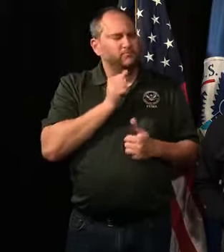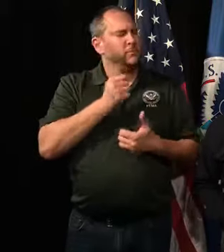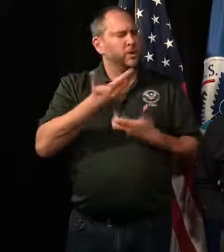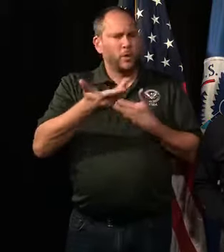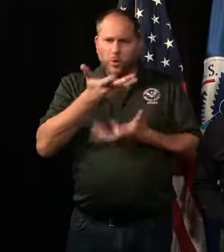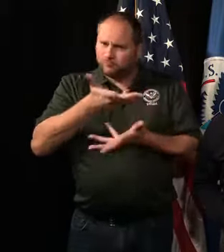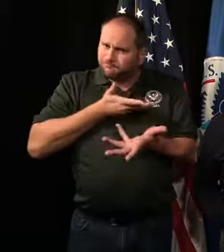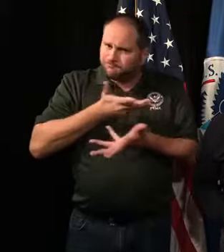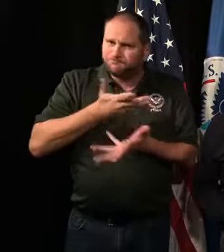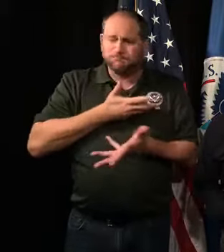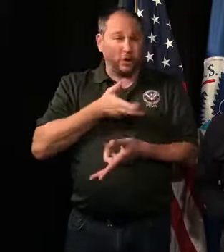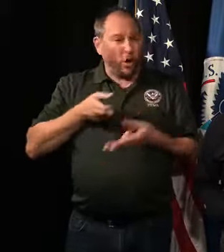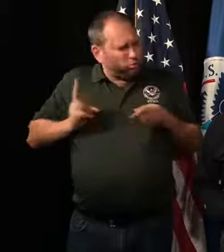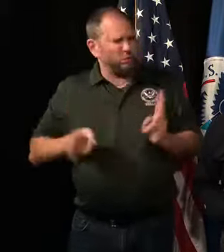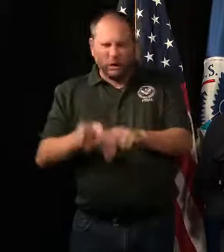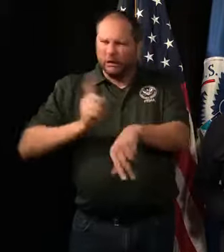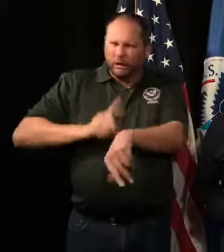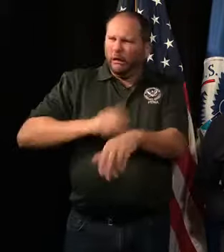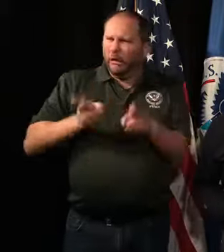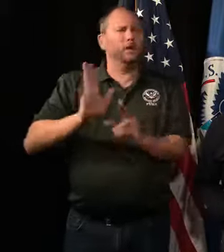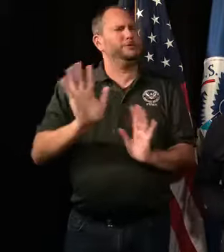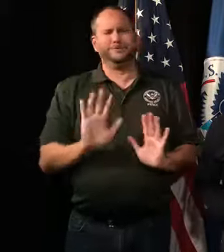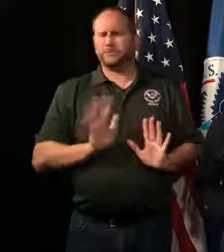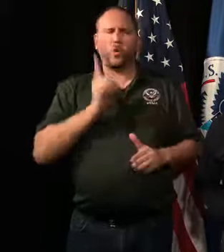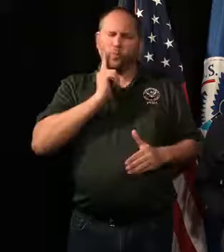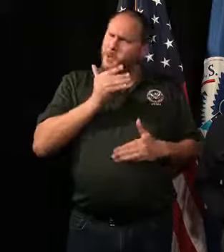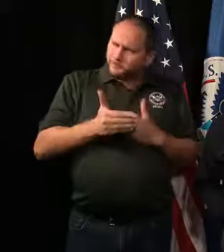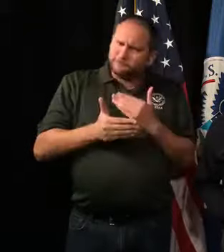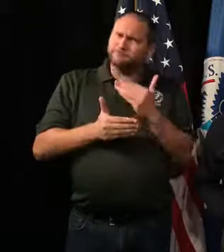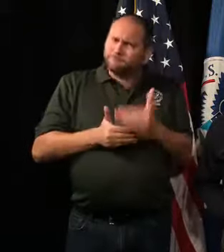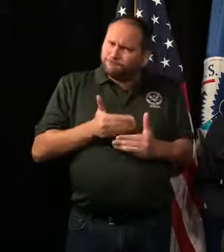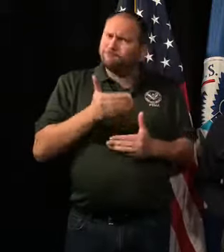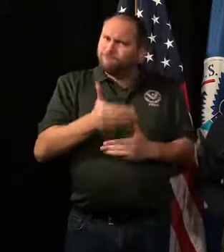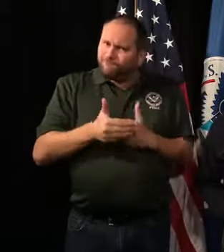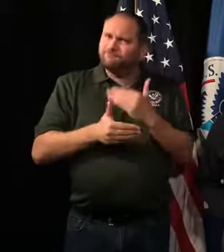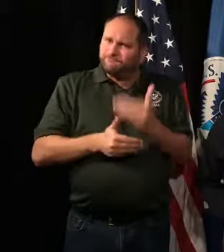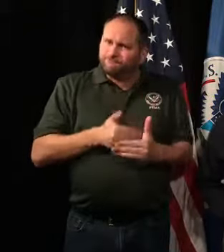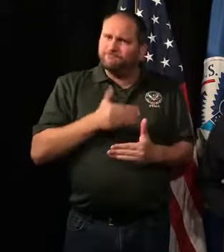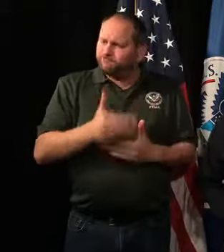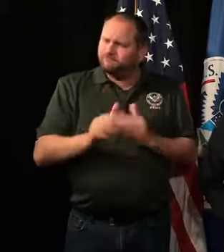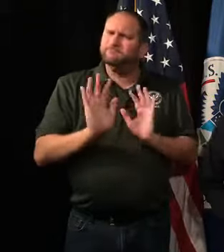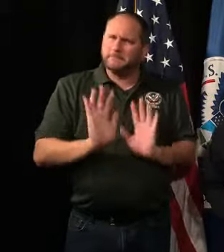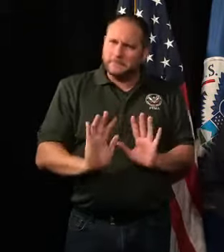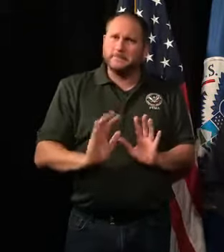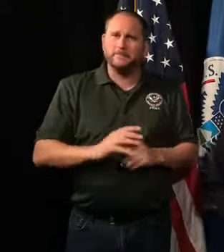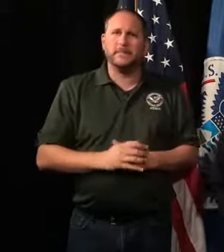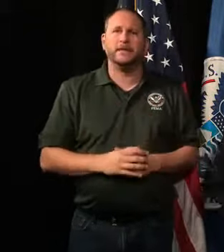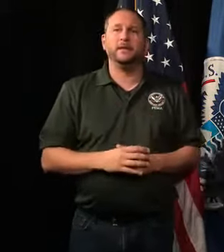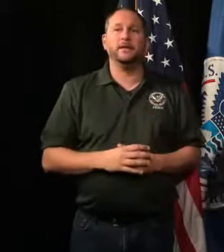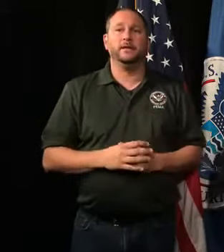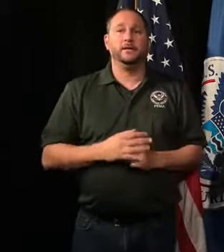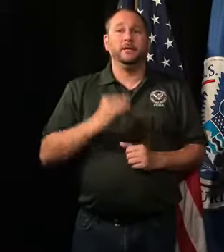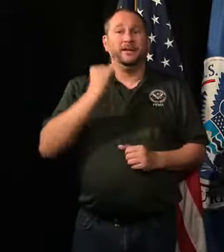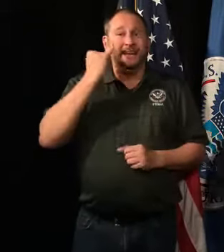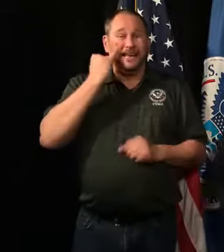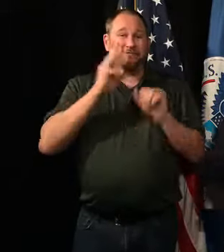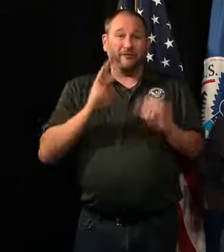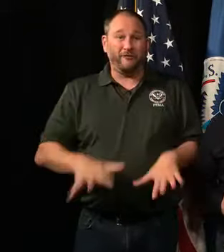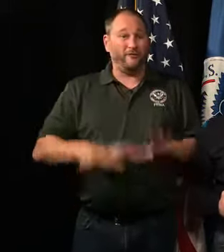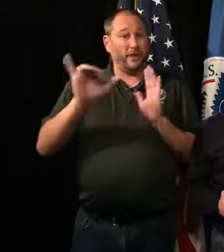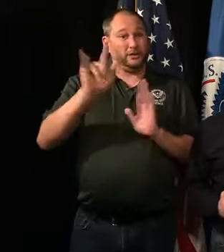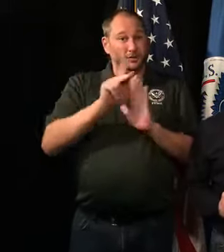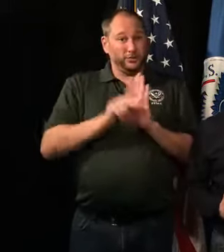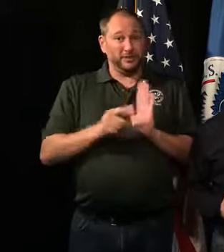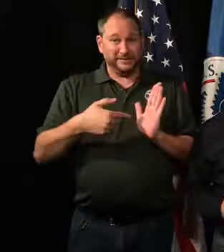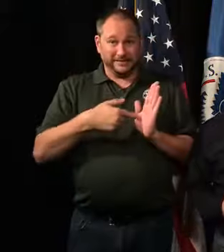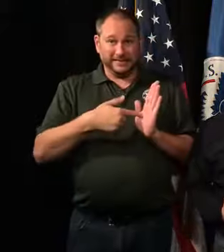rush you to file that flood claim immediately. If you have a flood insurance policy and know you've suffered